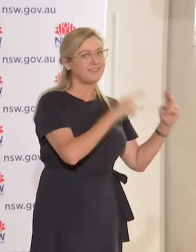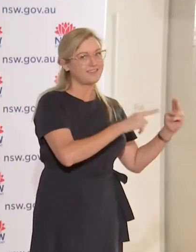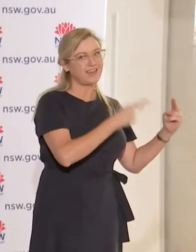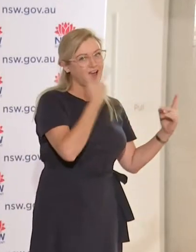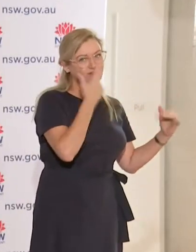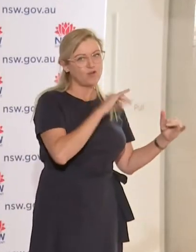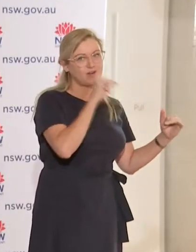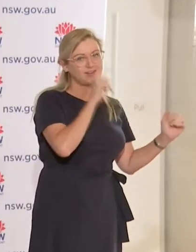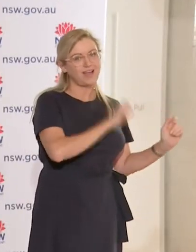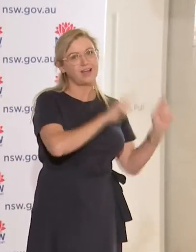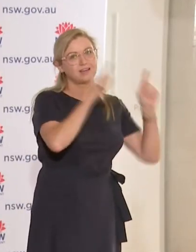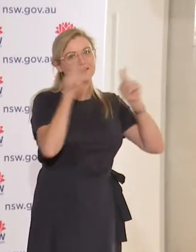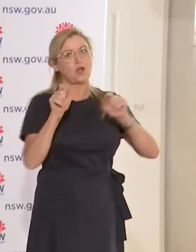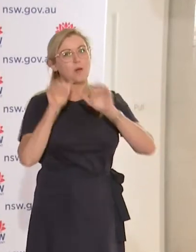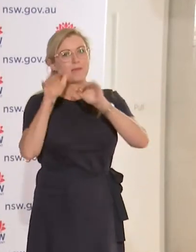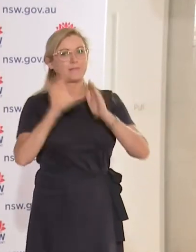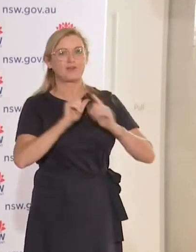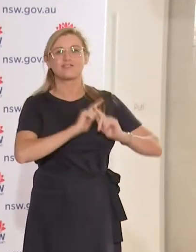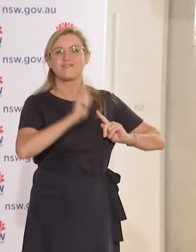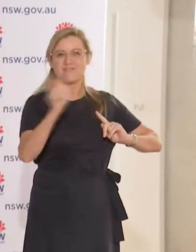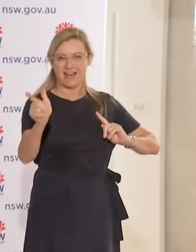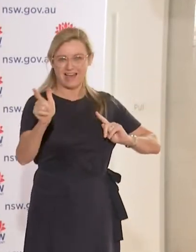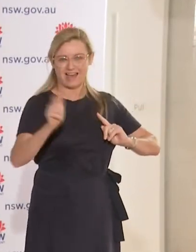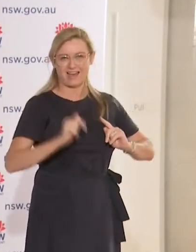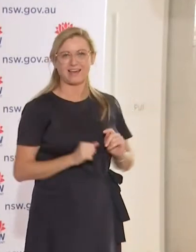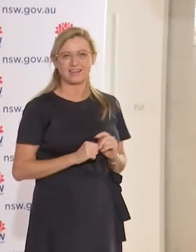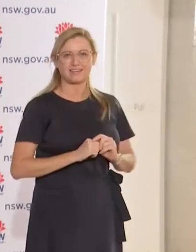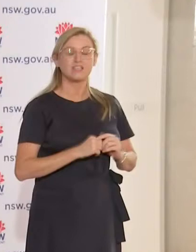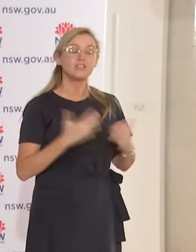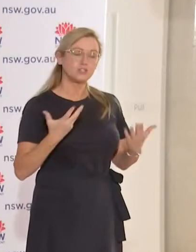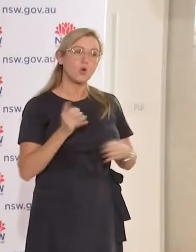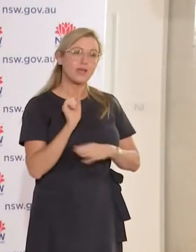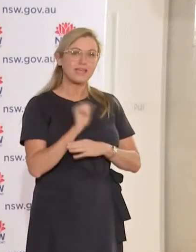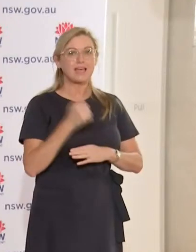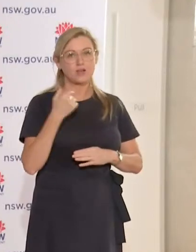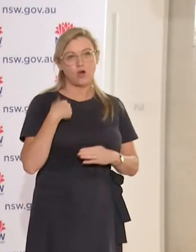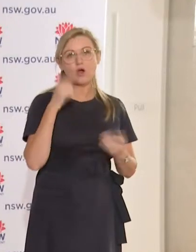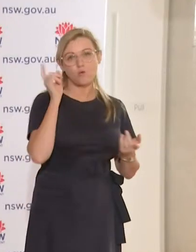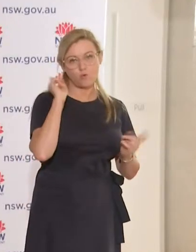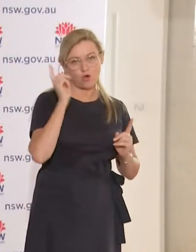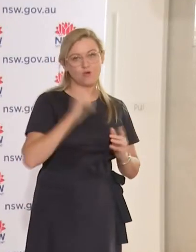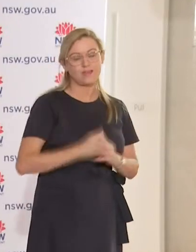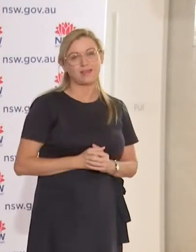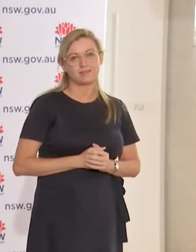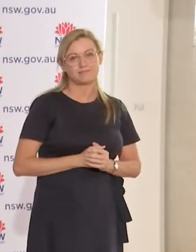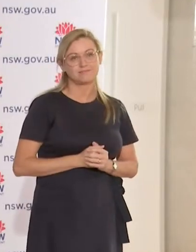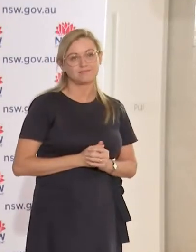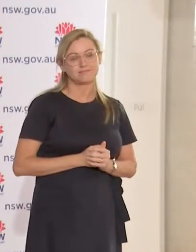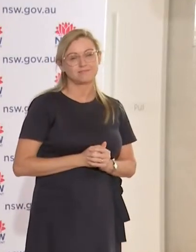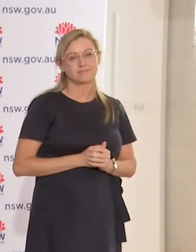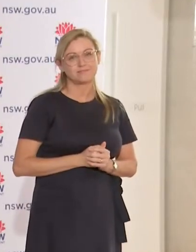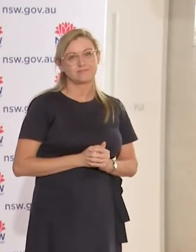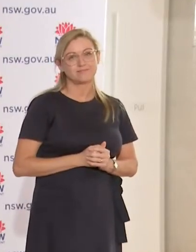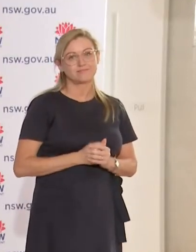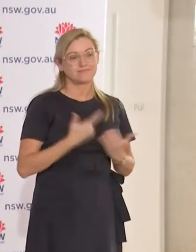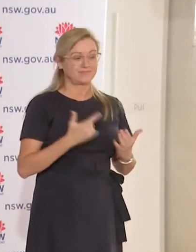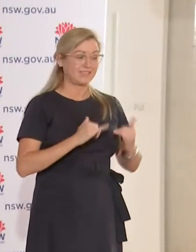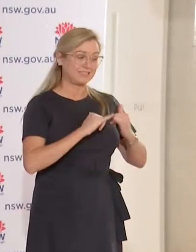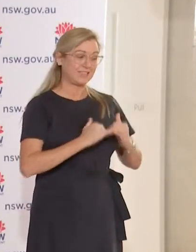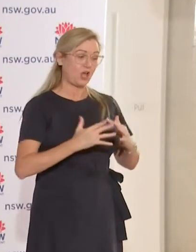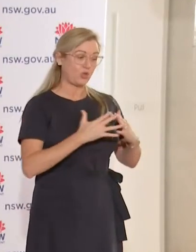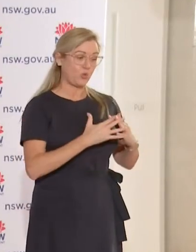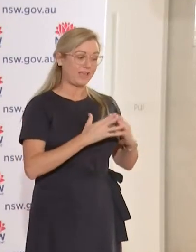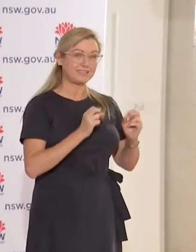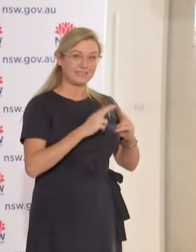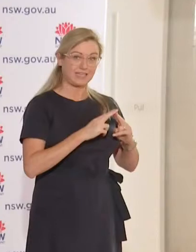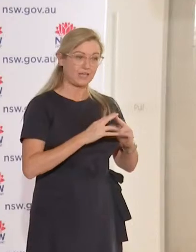me, that causes me some concern, because clearly I'm asking a lot of the people of southwestern Sydney and Western